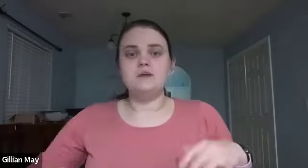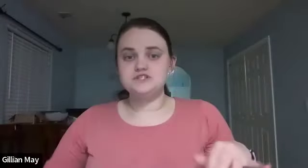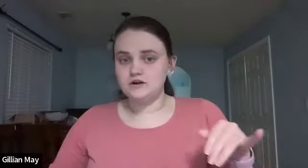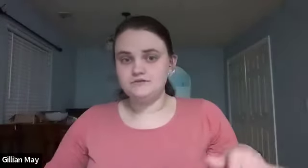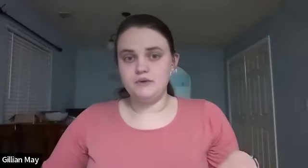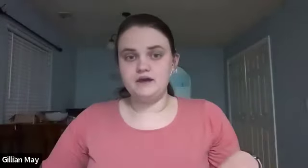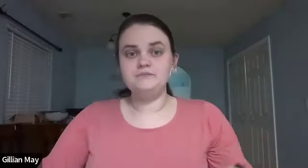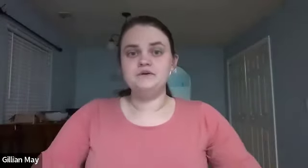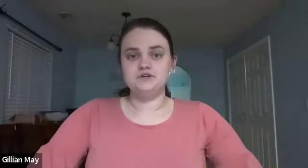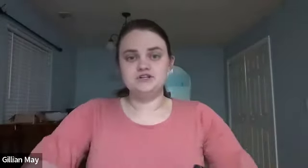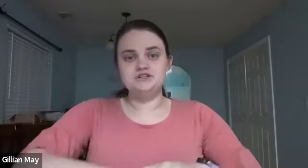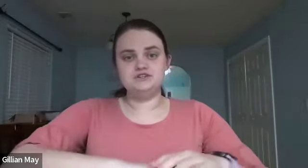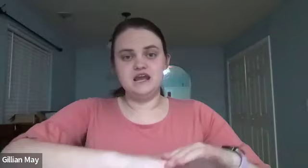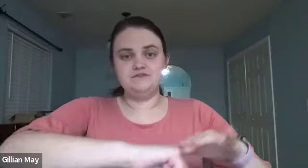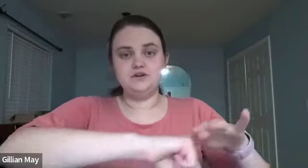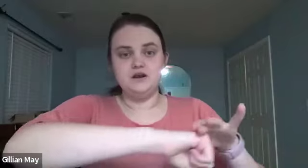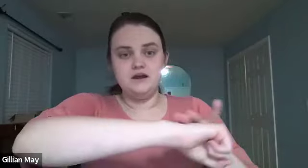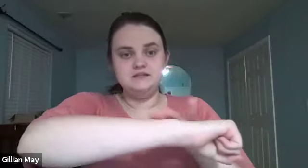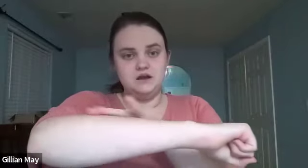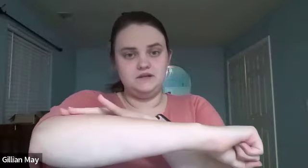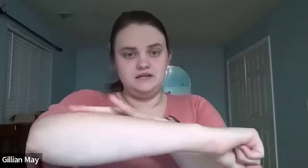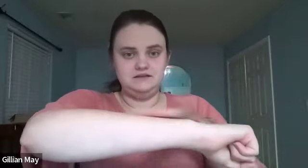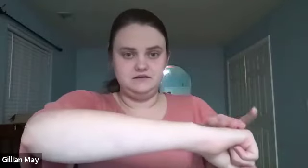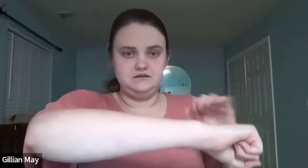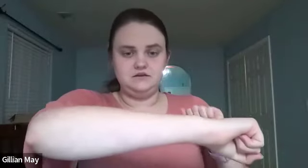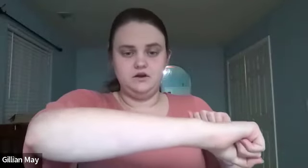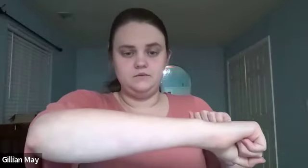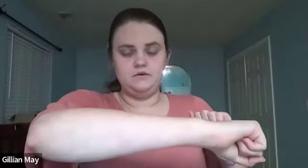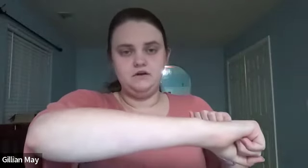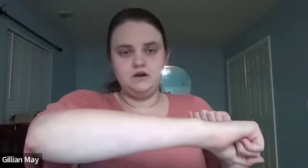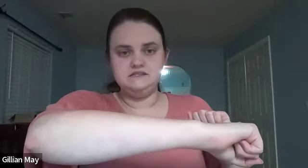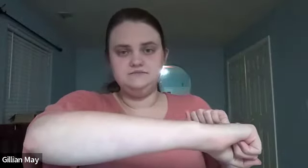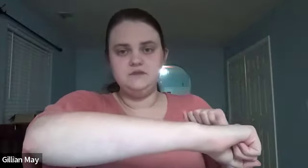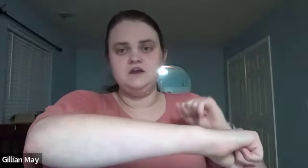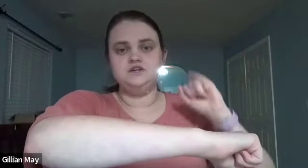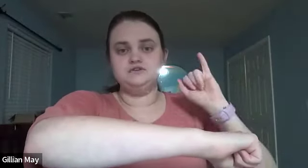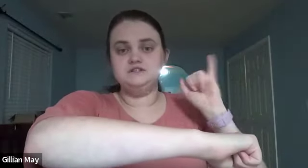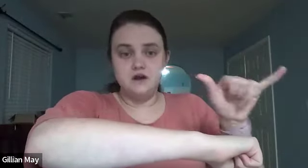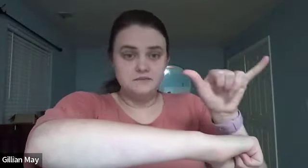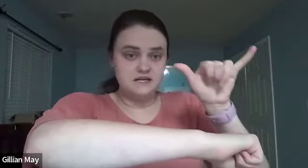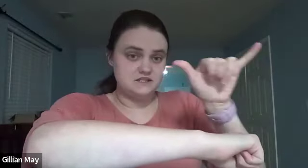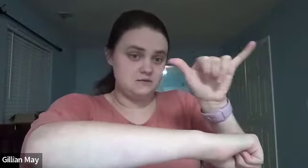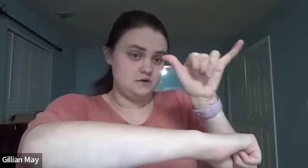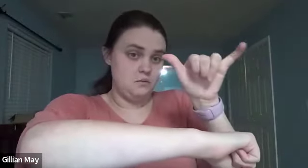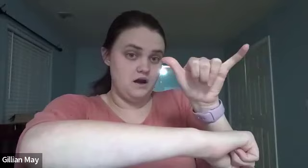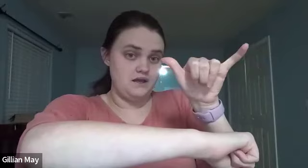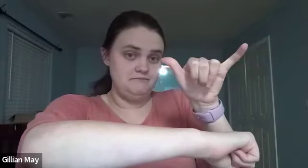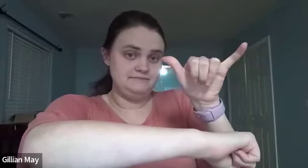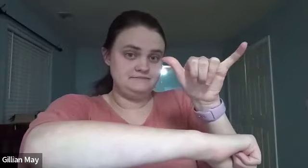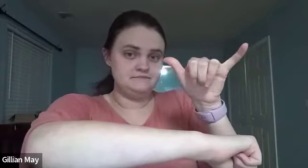start off with whale. What you're gonna do is you're gonna have your non-dominant arm go across. Your dominant is gonna be in a Y,